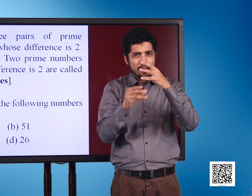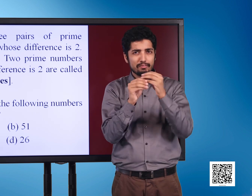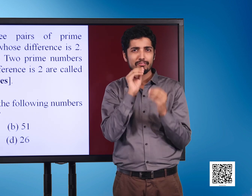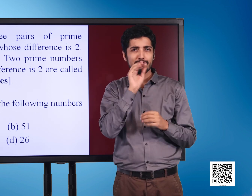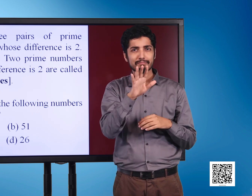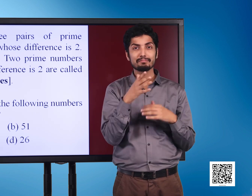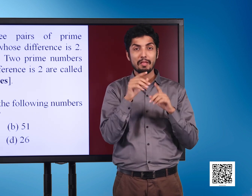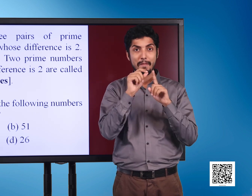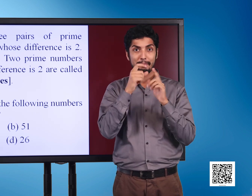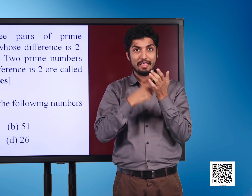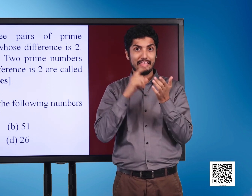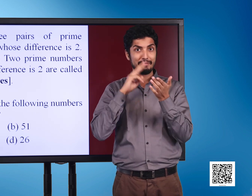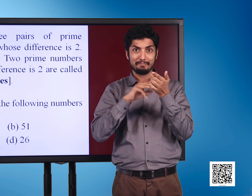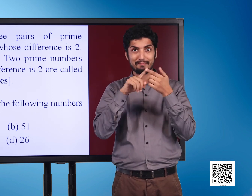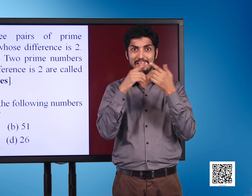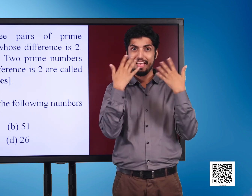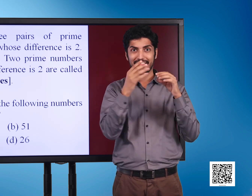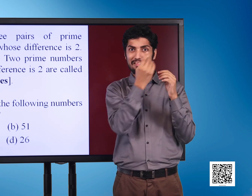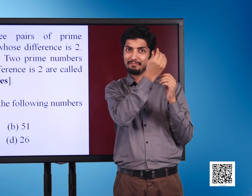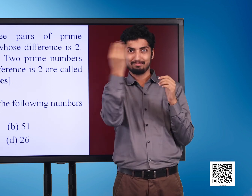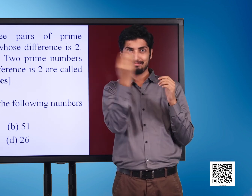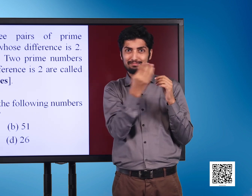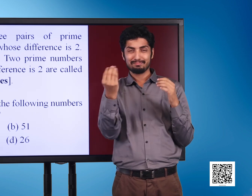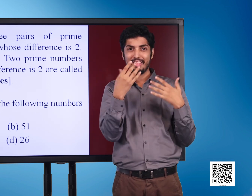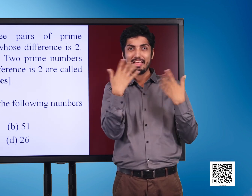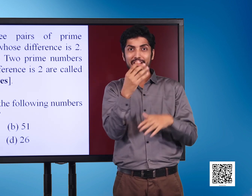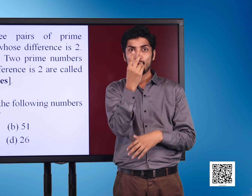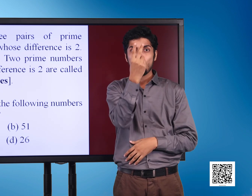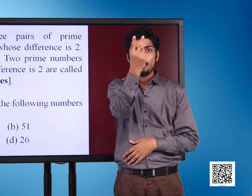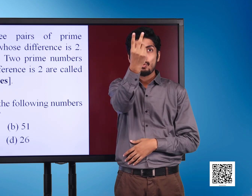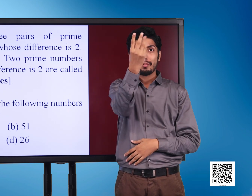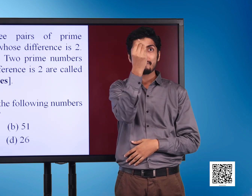Remark. Two prime numbers whose difference is 2 are called twin primes.